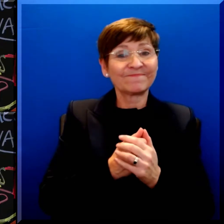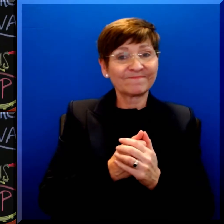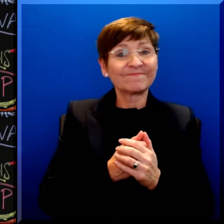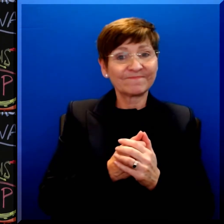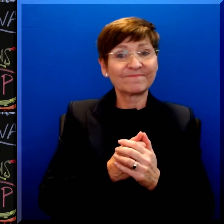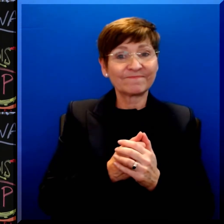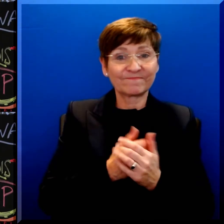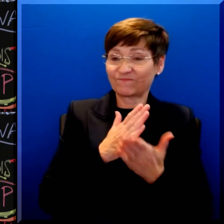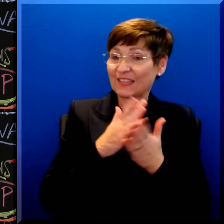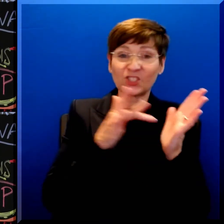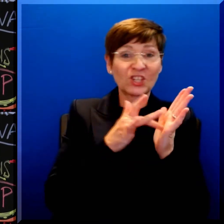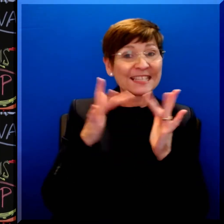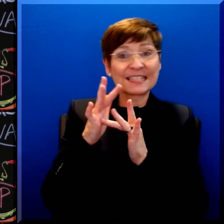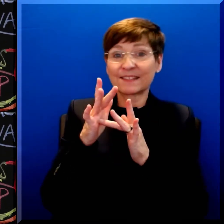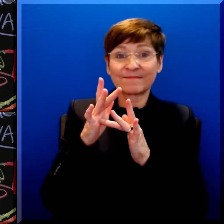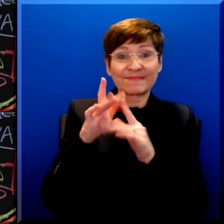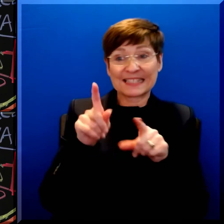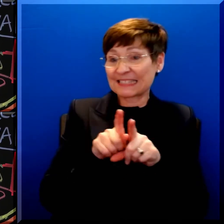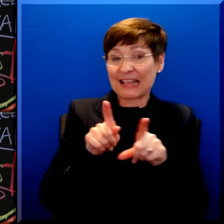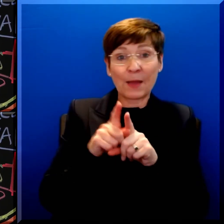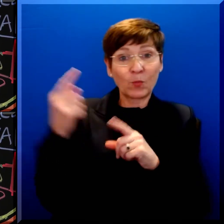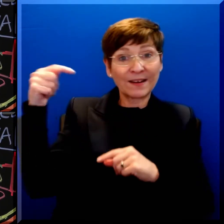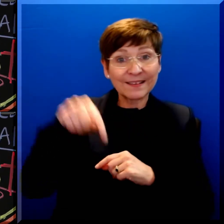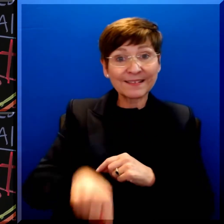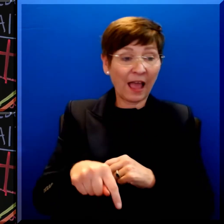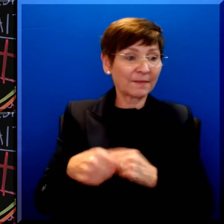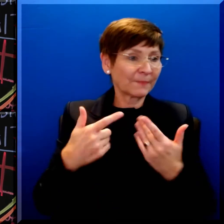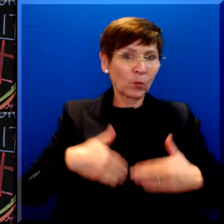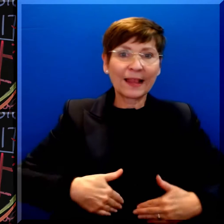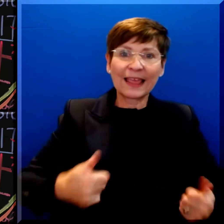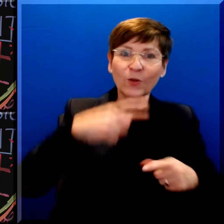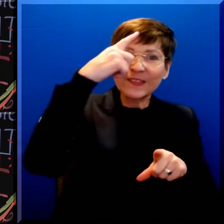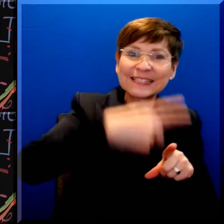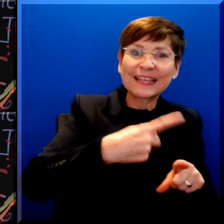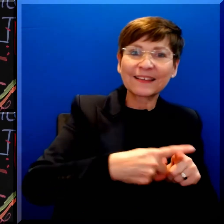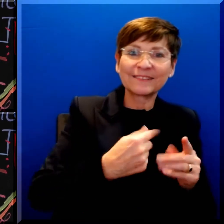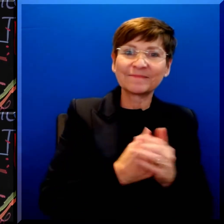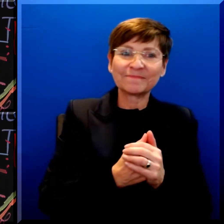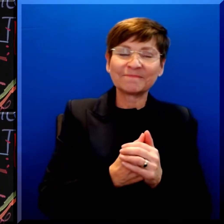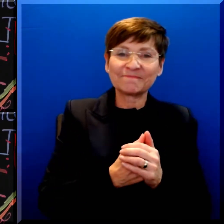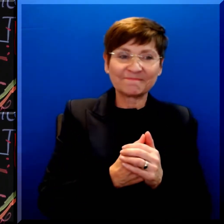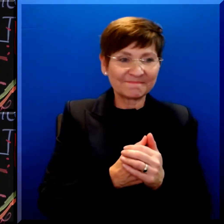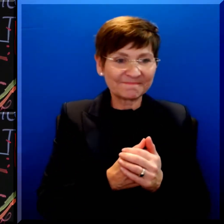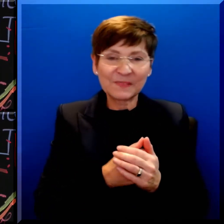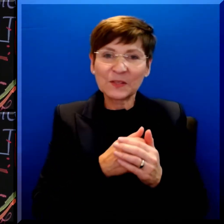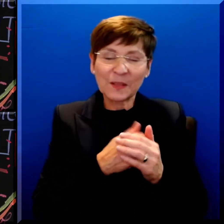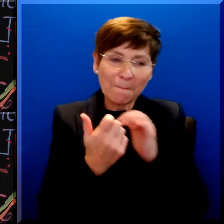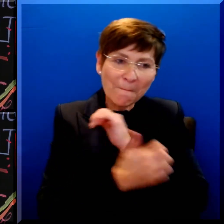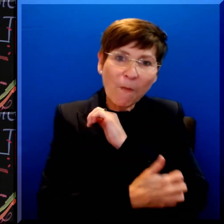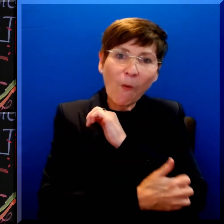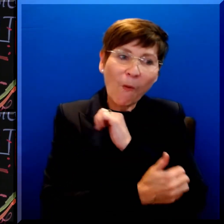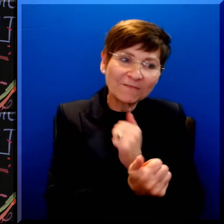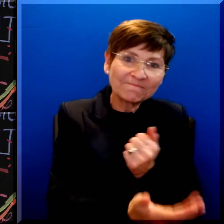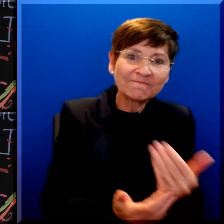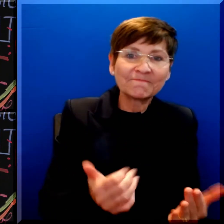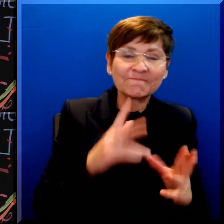walked perfectly with God, and he began healing the sick and feeding the poor, and everybody was following him until he got to Jerusalem,